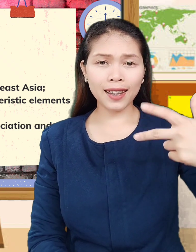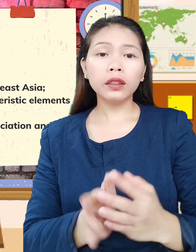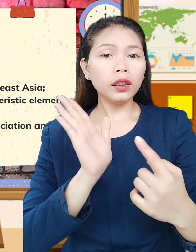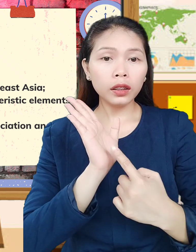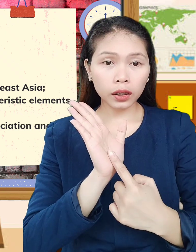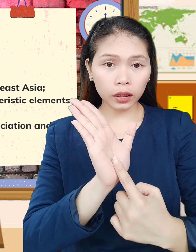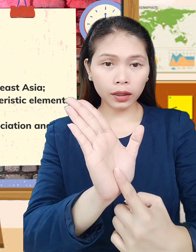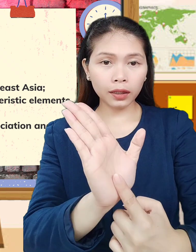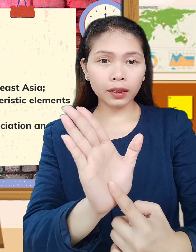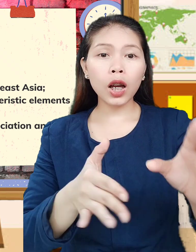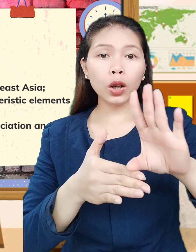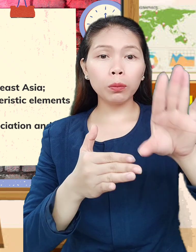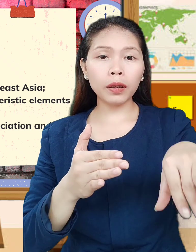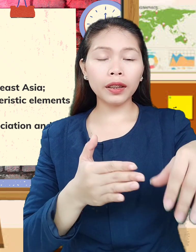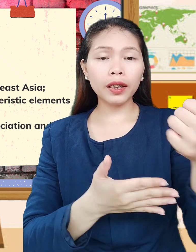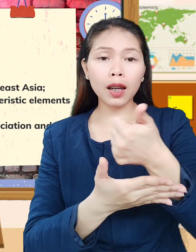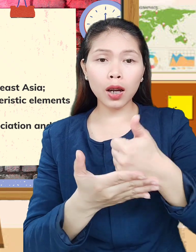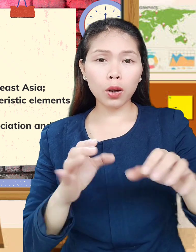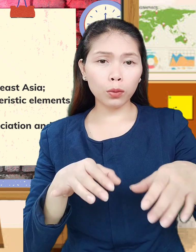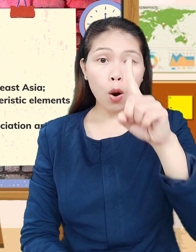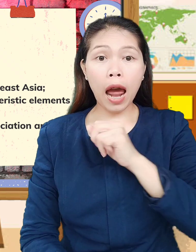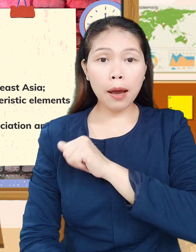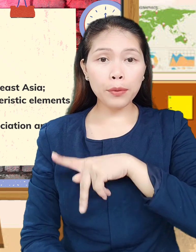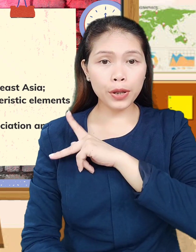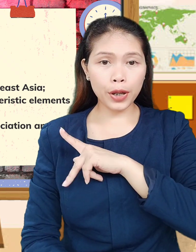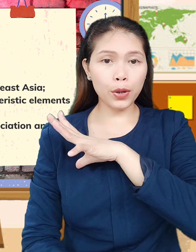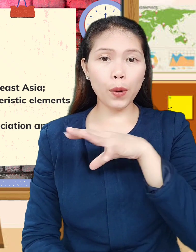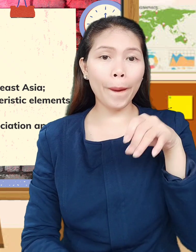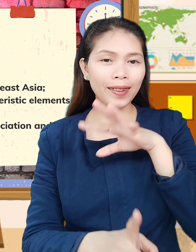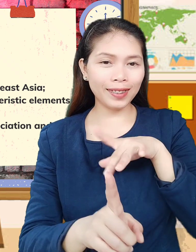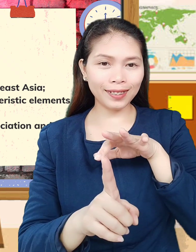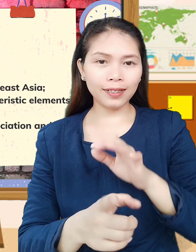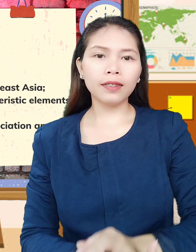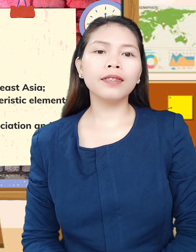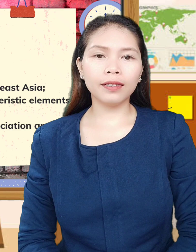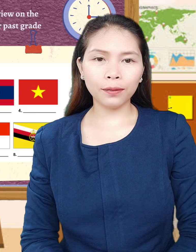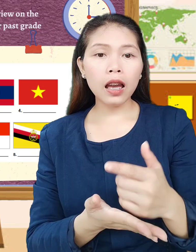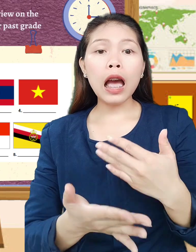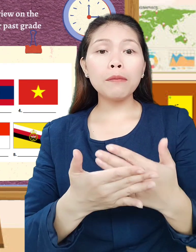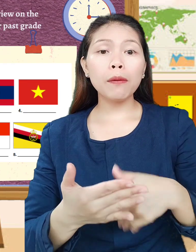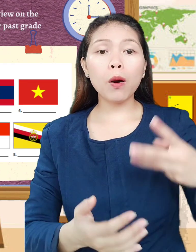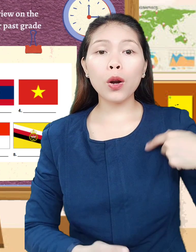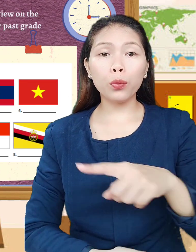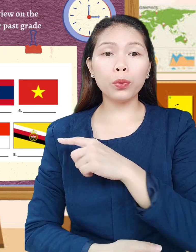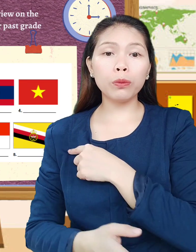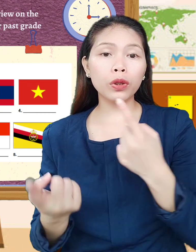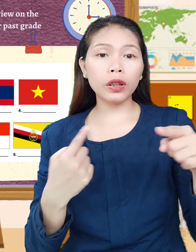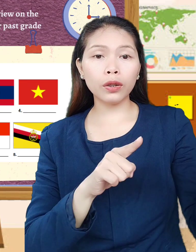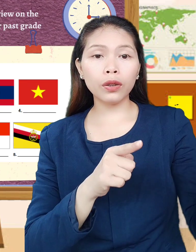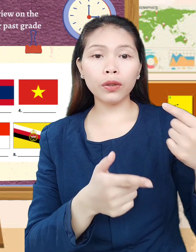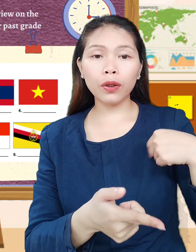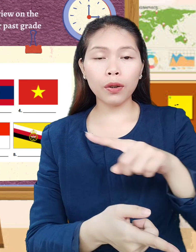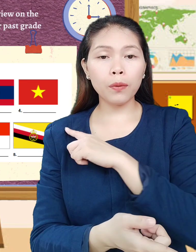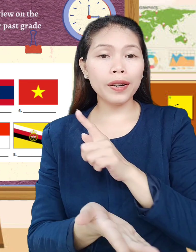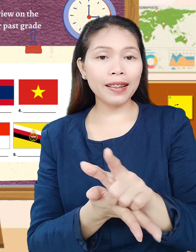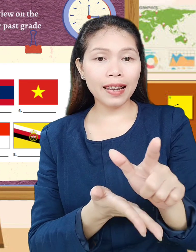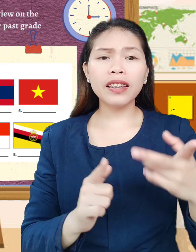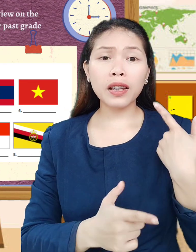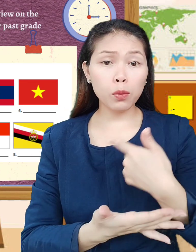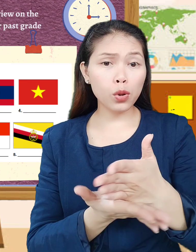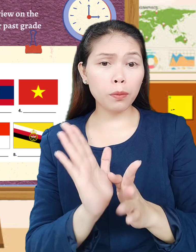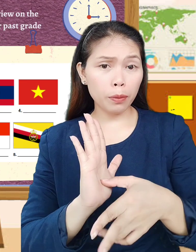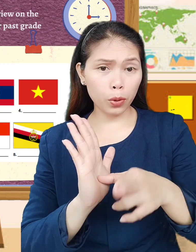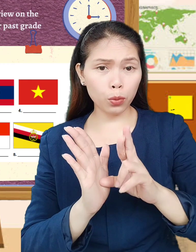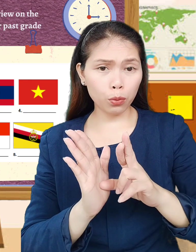Number 3. Exhibit completed artworks for appreciation and critiquing. Before we proceed to